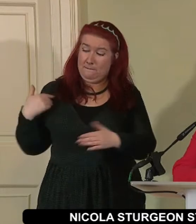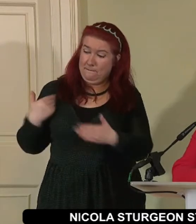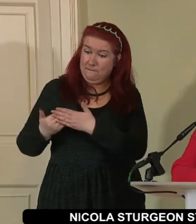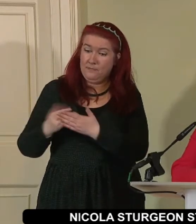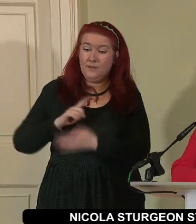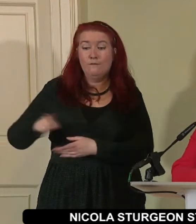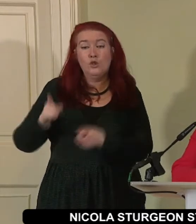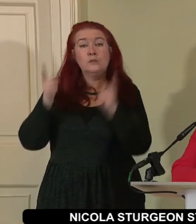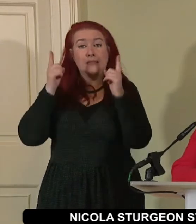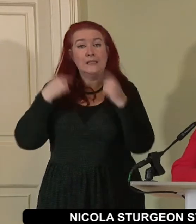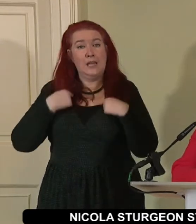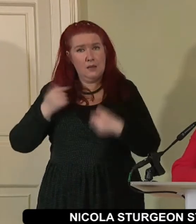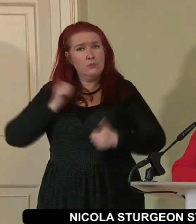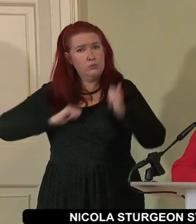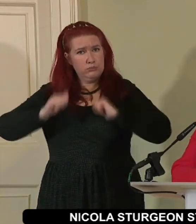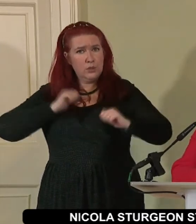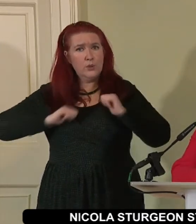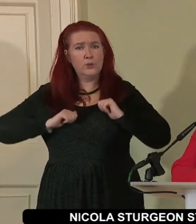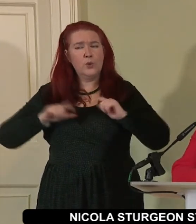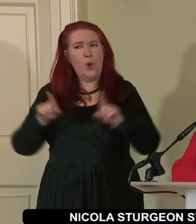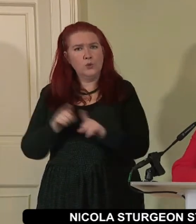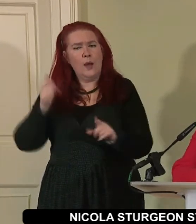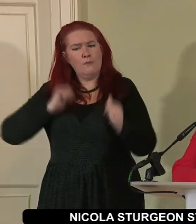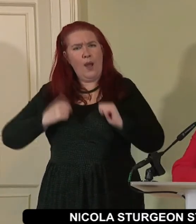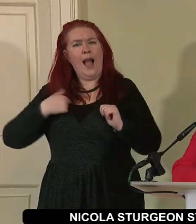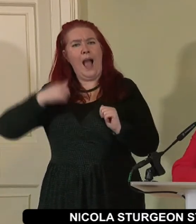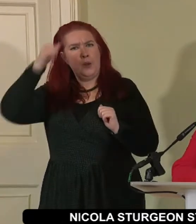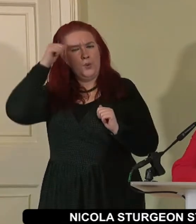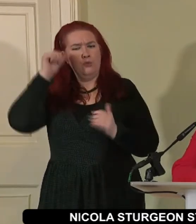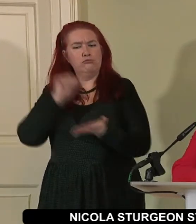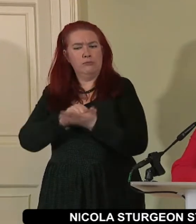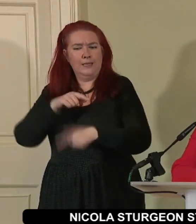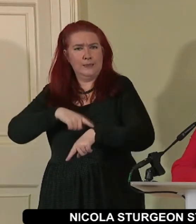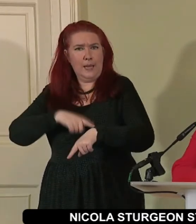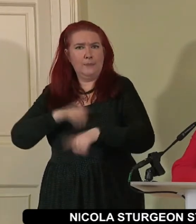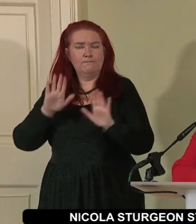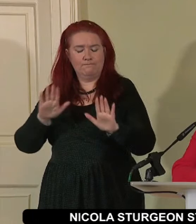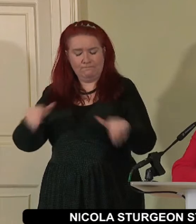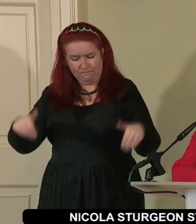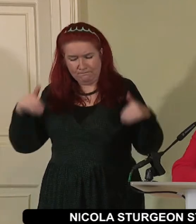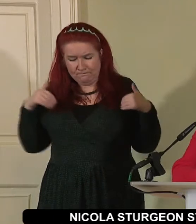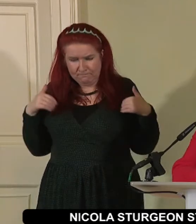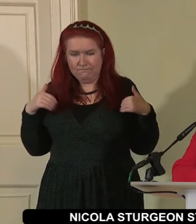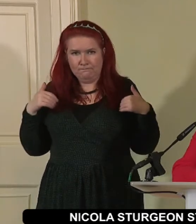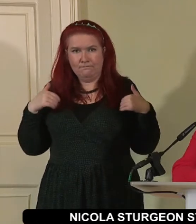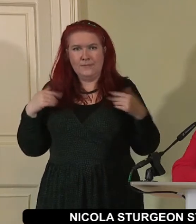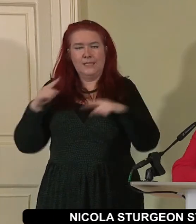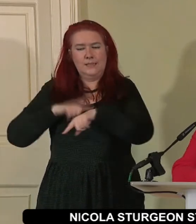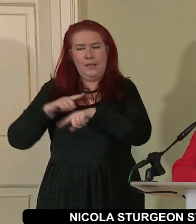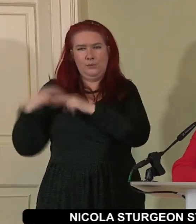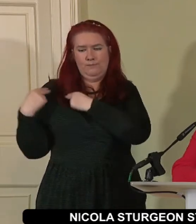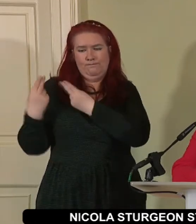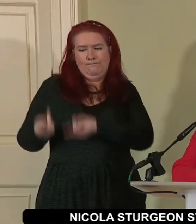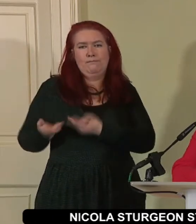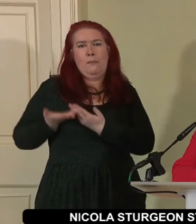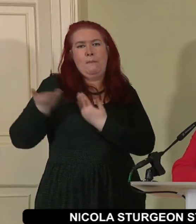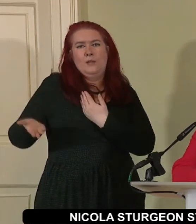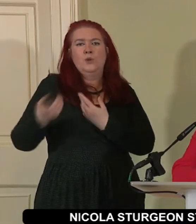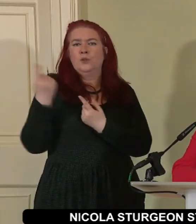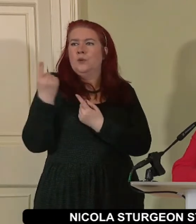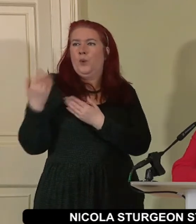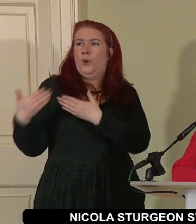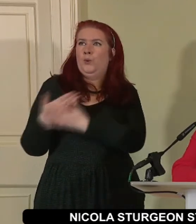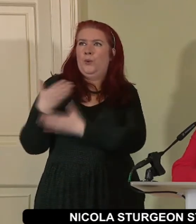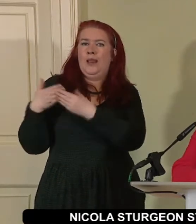But I'm also proud that I know when it's time to move on and to pass on to someone else. The